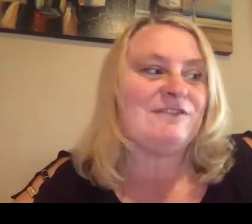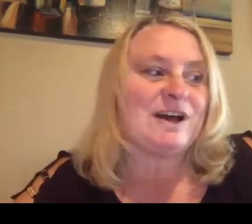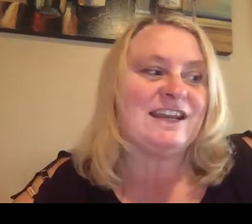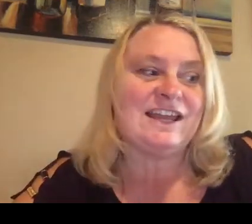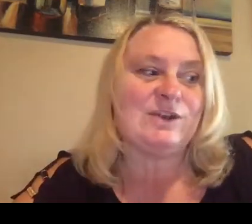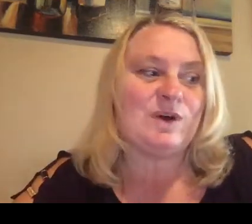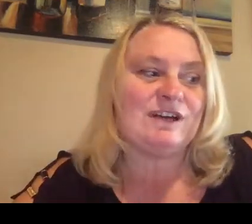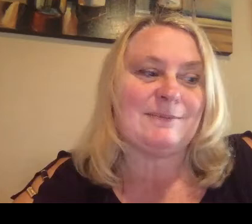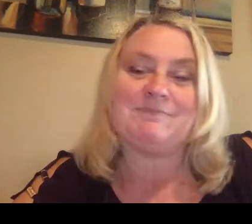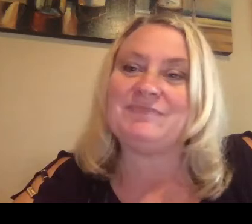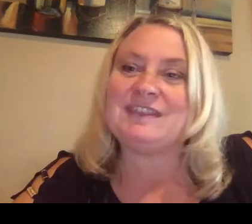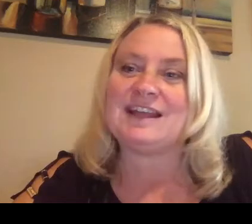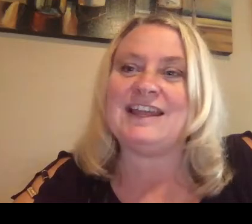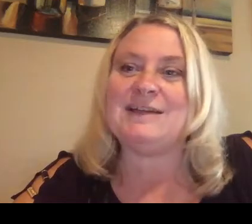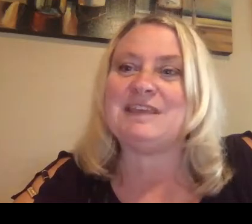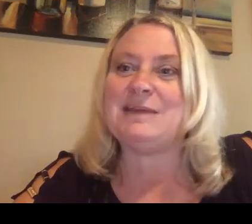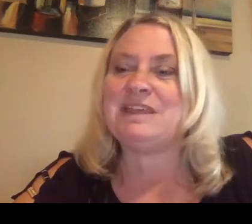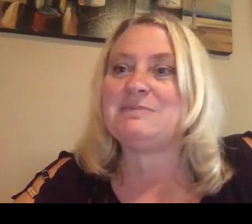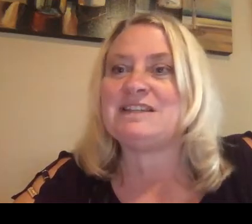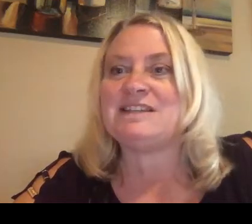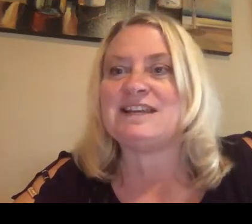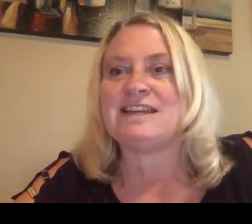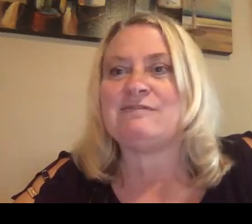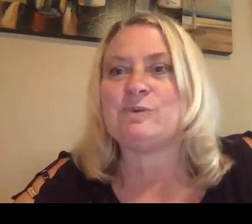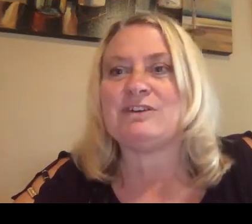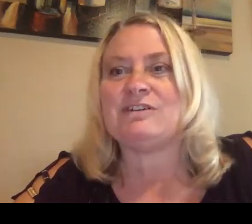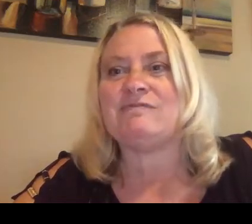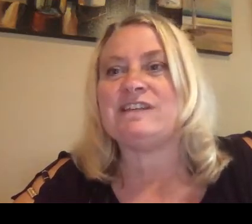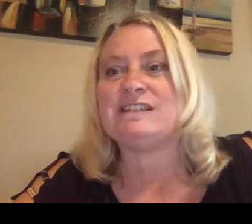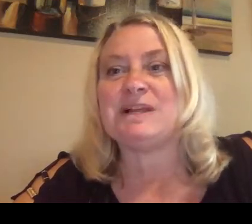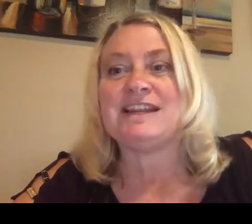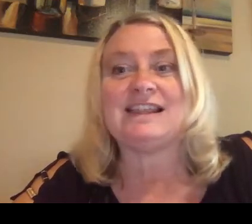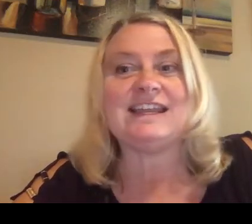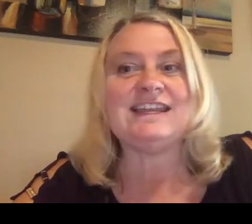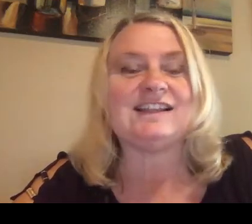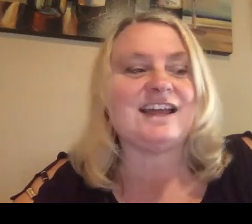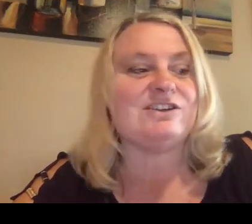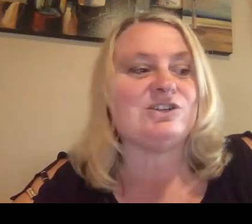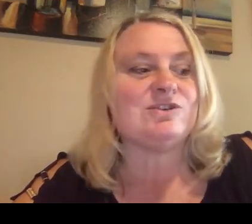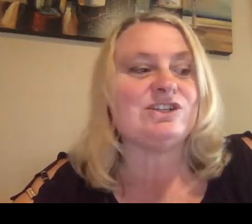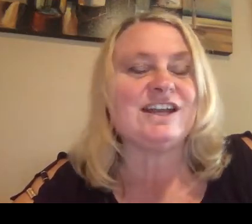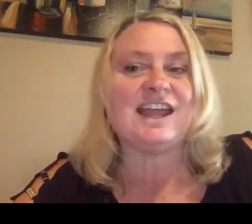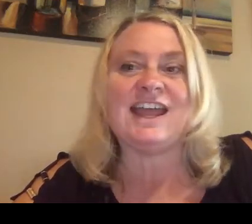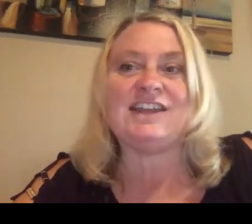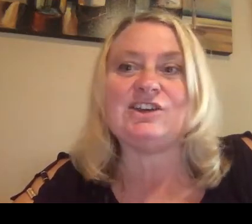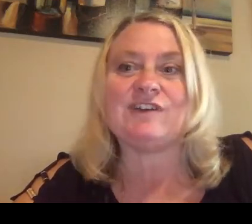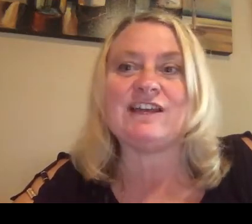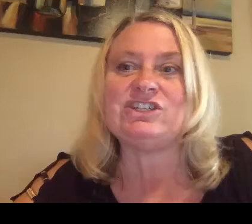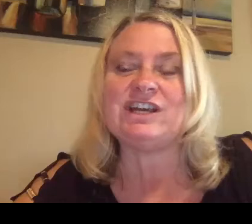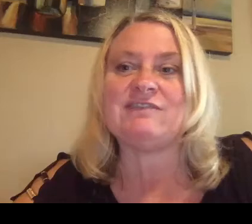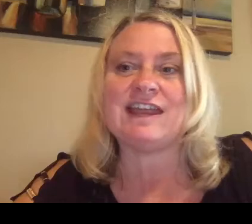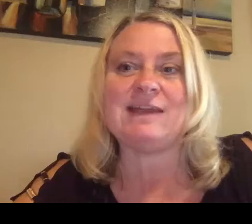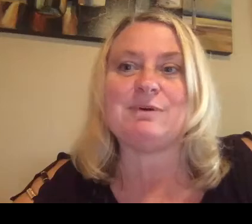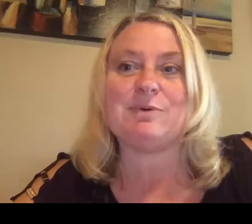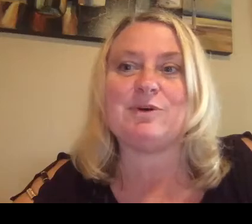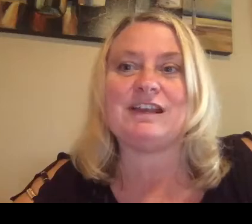Hello, everyone, and welcome. I am Kim Gibson, the Executive Director of Disability Link in Atlanta, Georgia, and your Vice